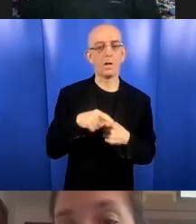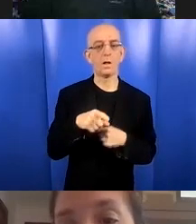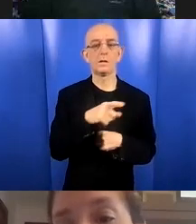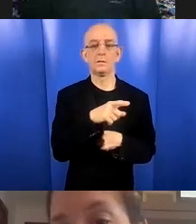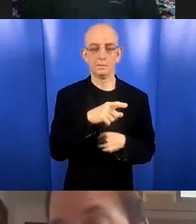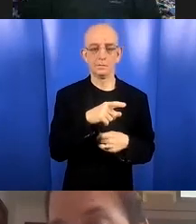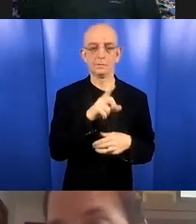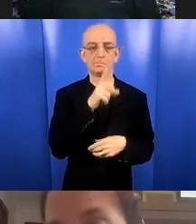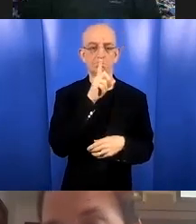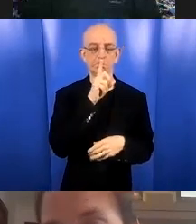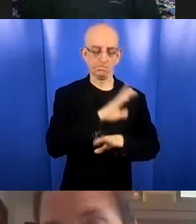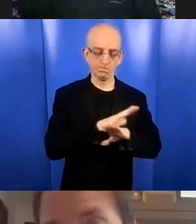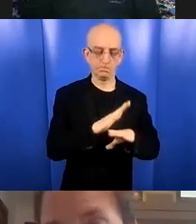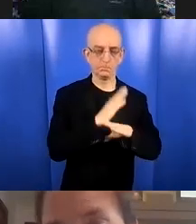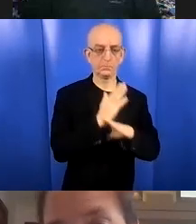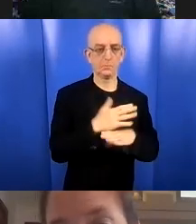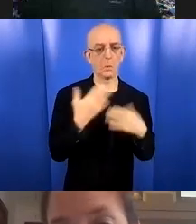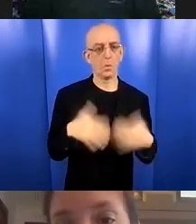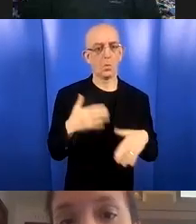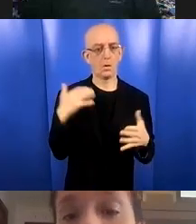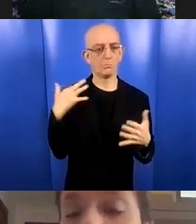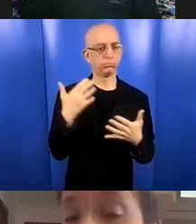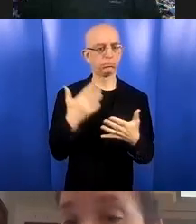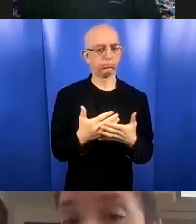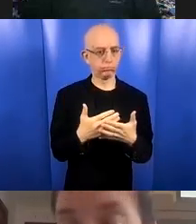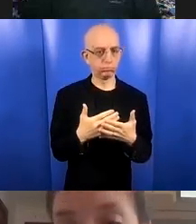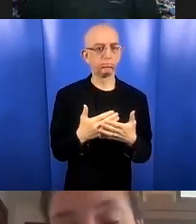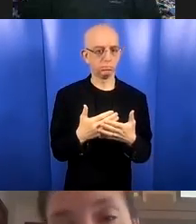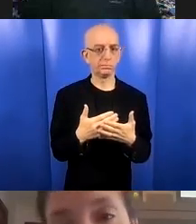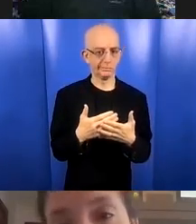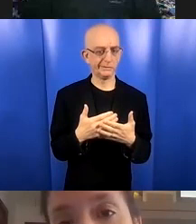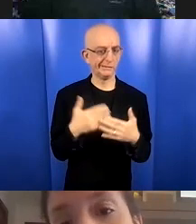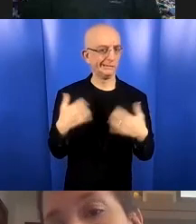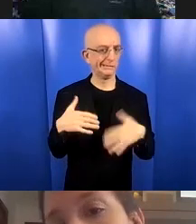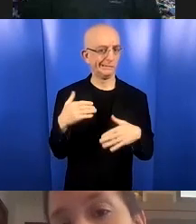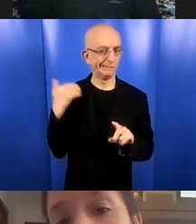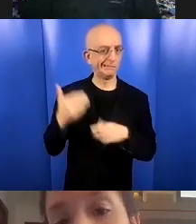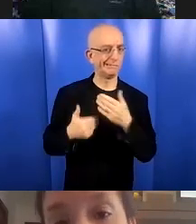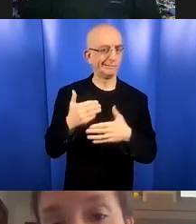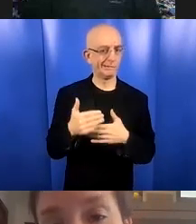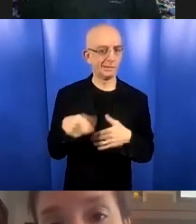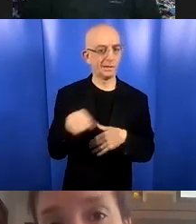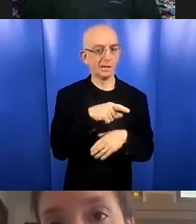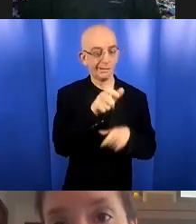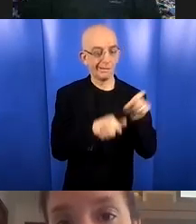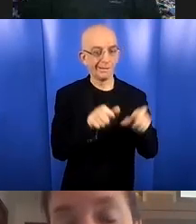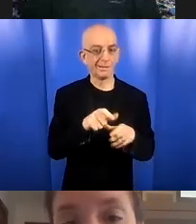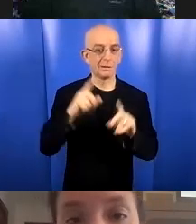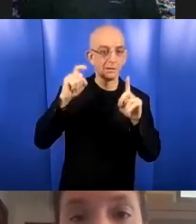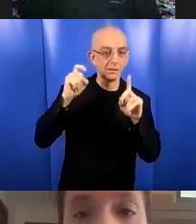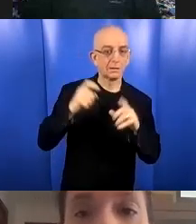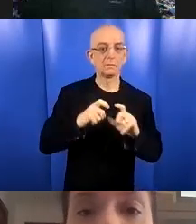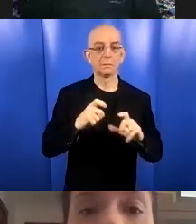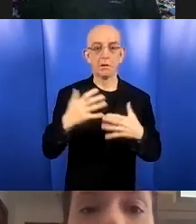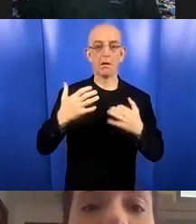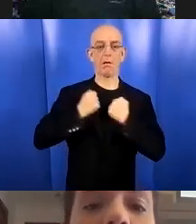journalists and the detention of human rights defenders as well as restrictive laws which affect all of these different